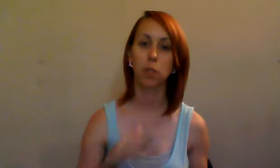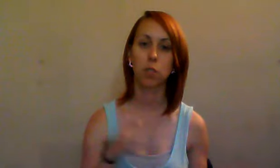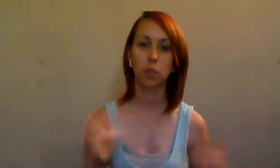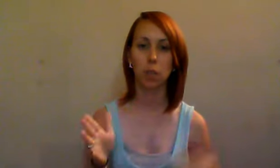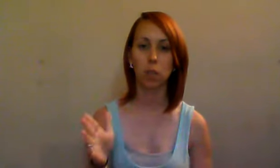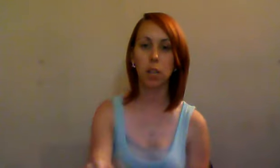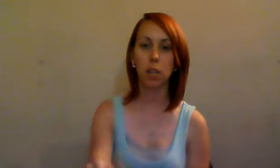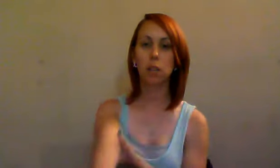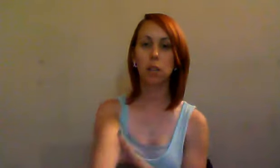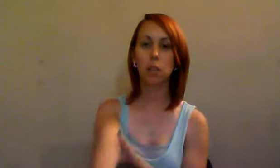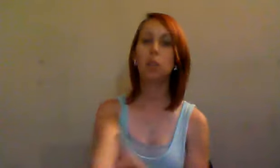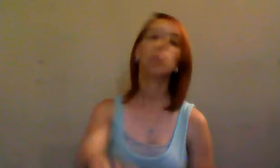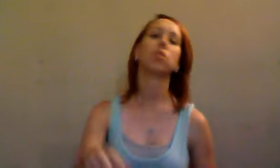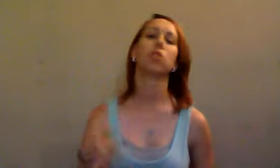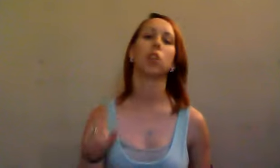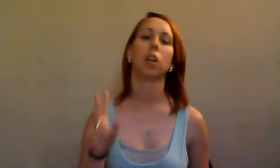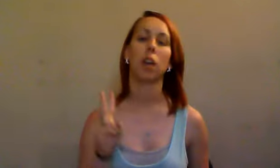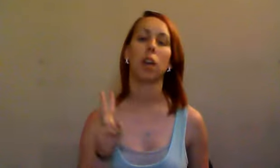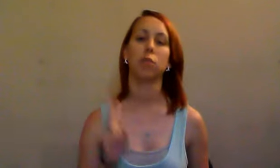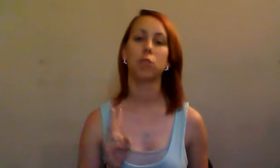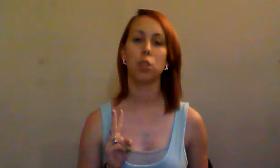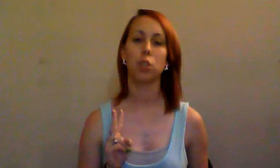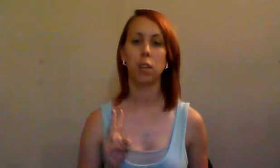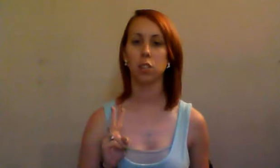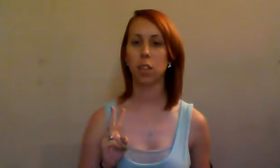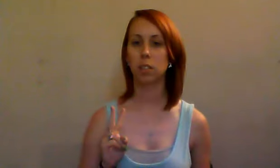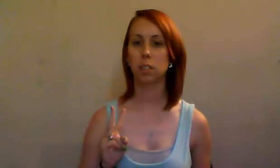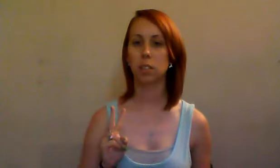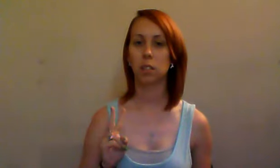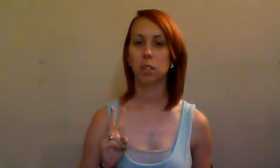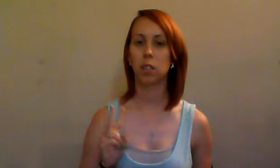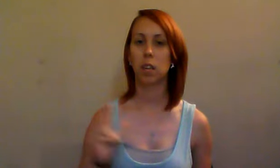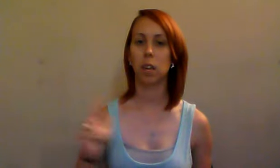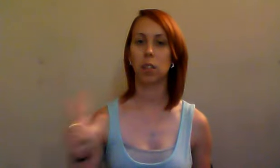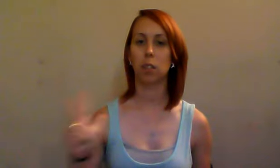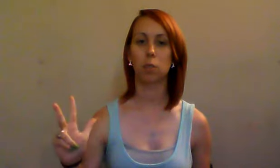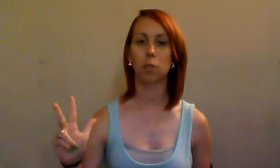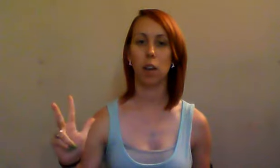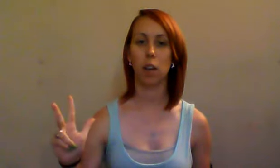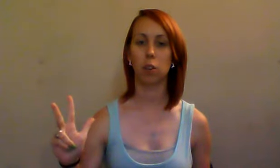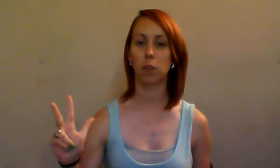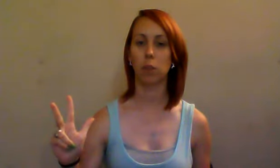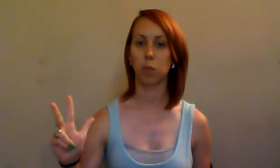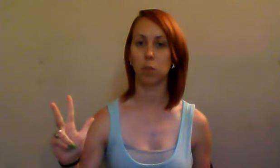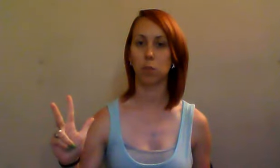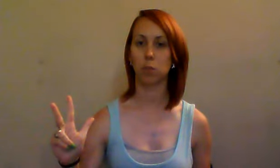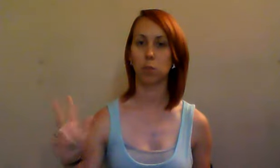then 3. So you're going to have 2 in at your chest and 3 out away from you.